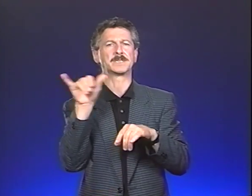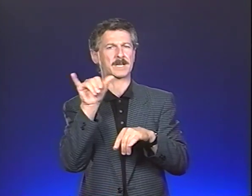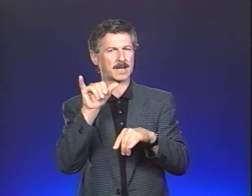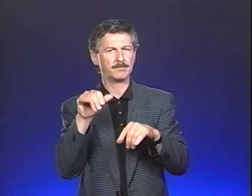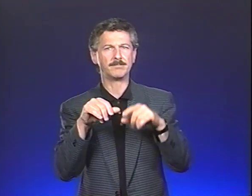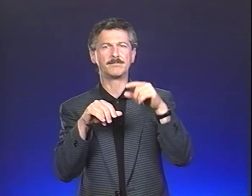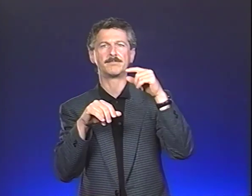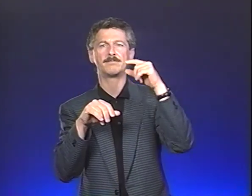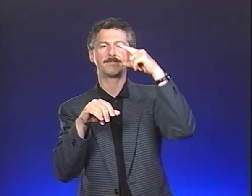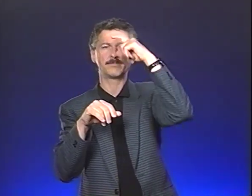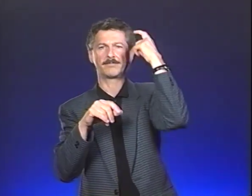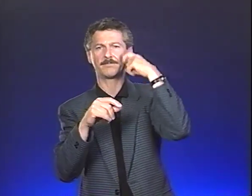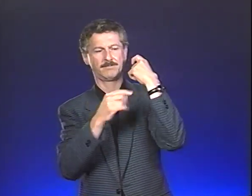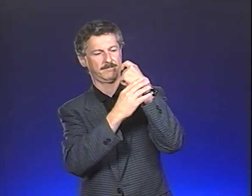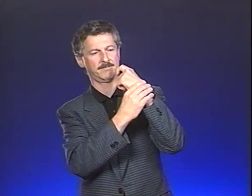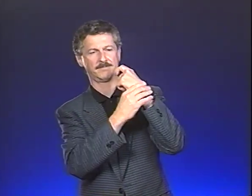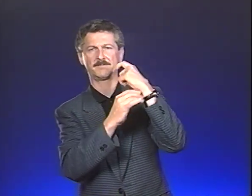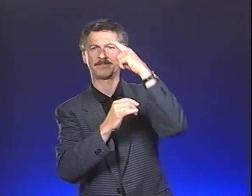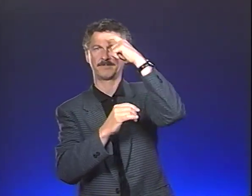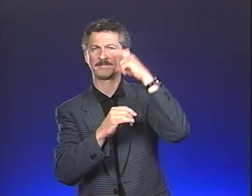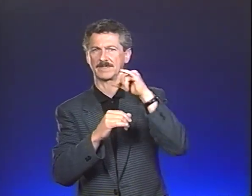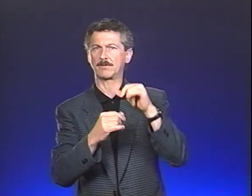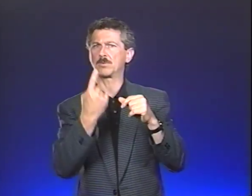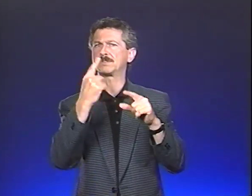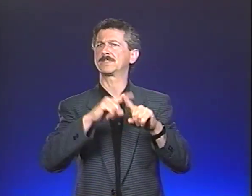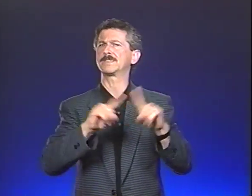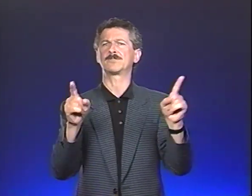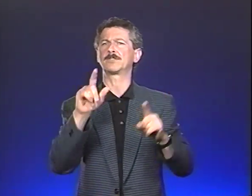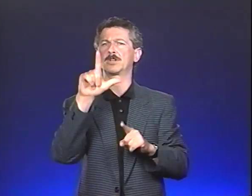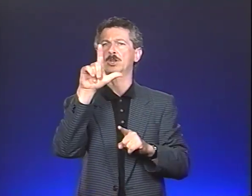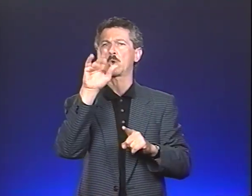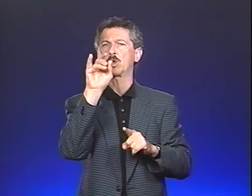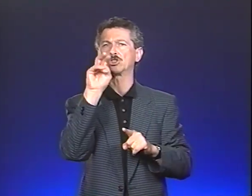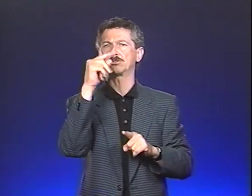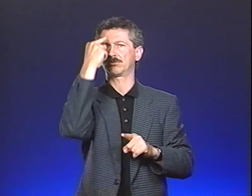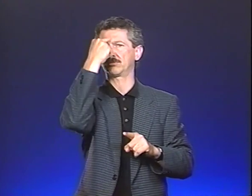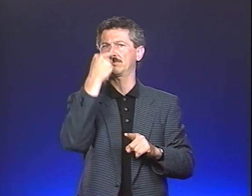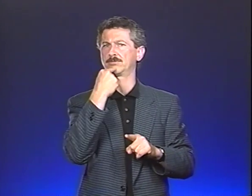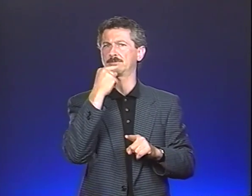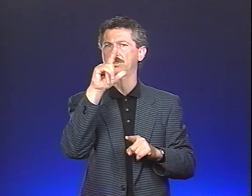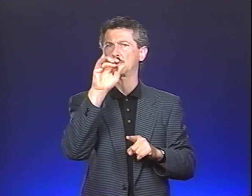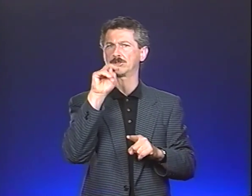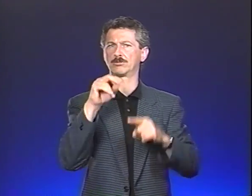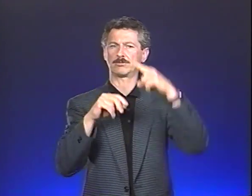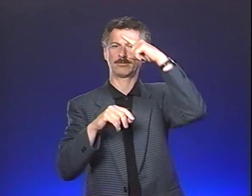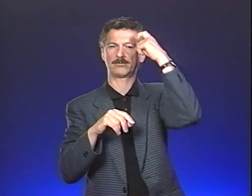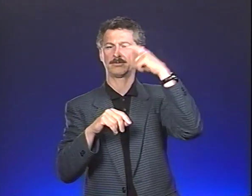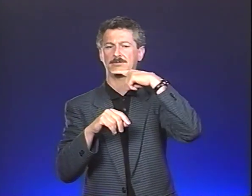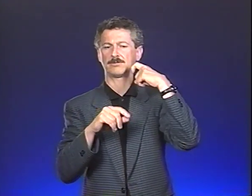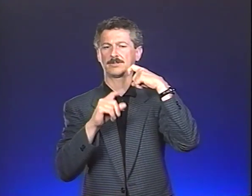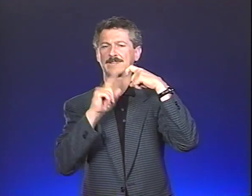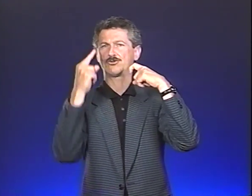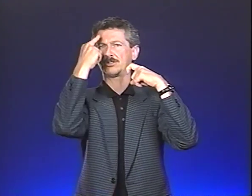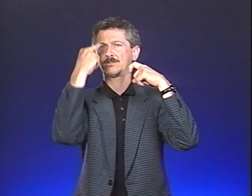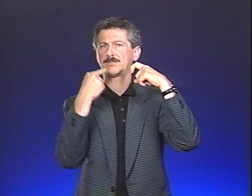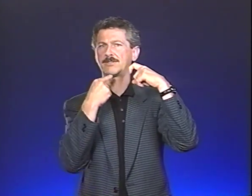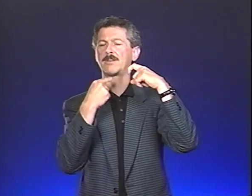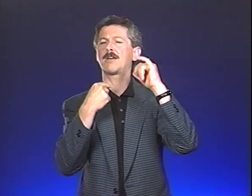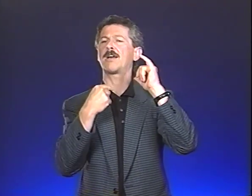The palm orientation is the same. Only the location of the sign differs. The purpose of